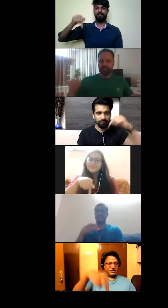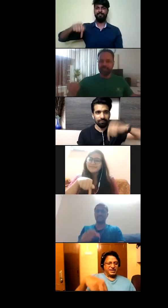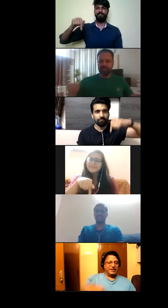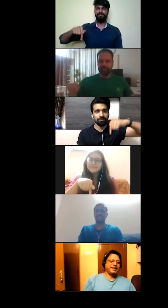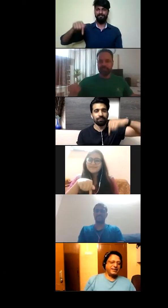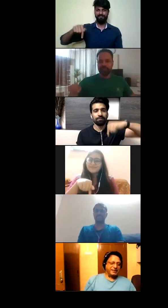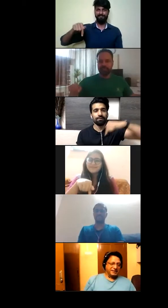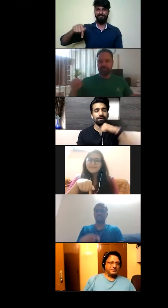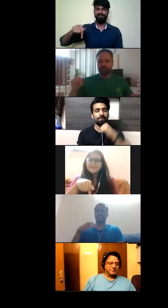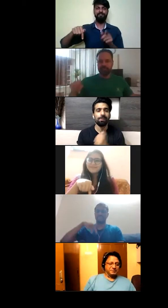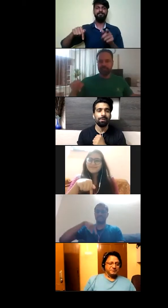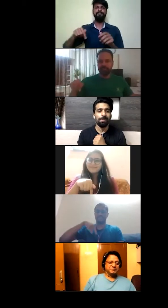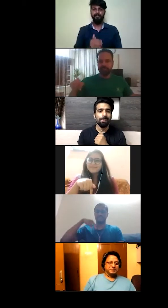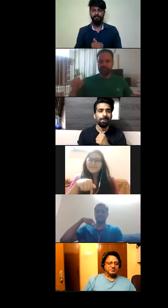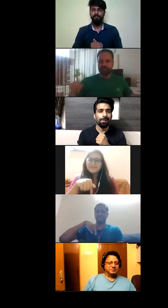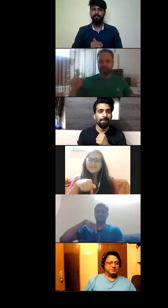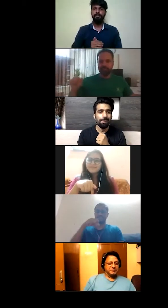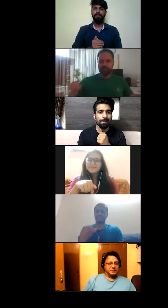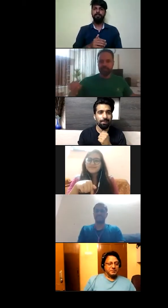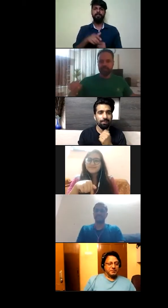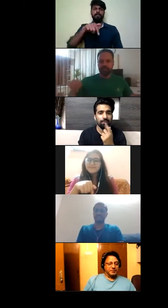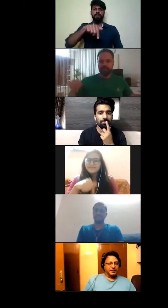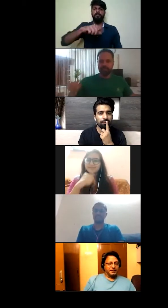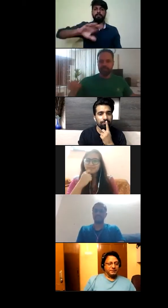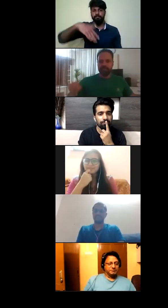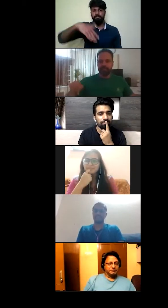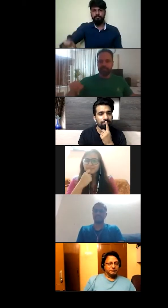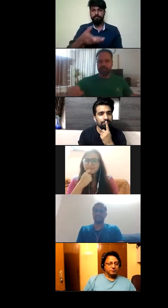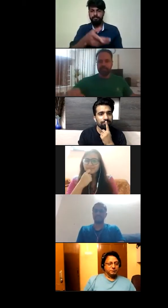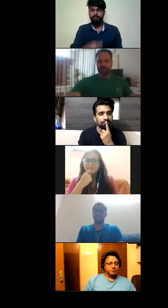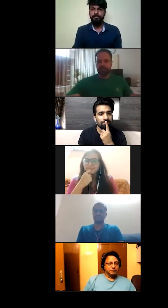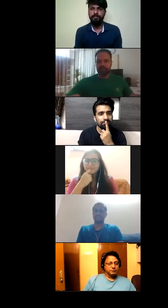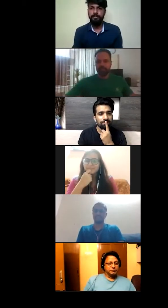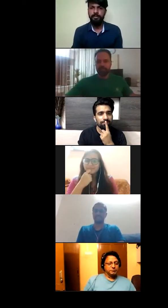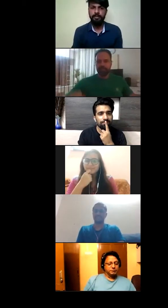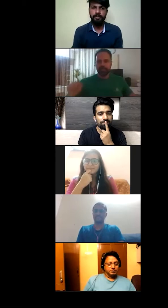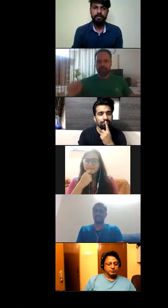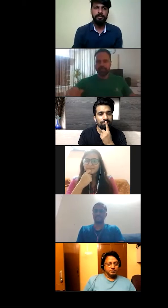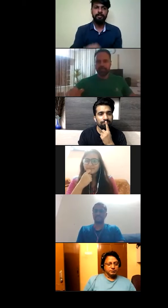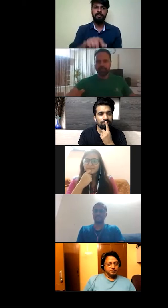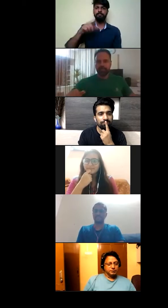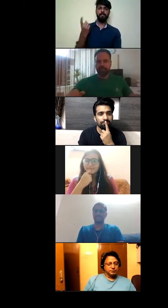today. Yeah, like that. Okay. Today. And